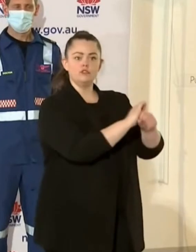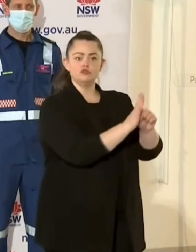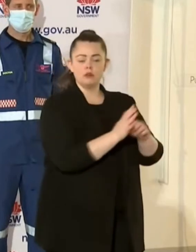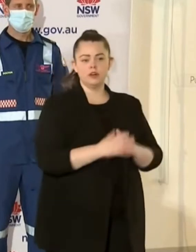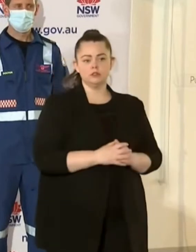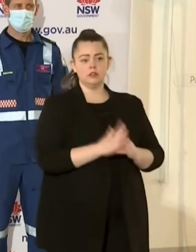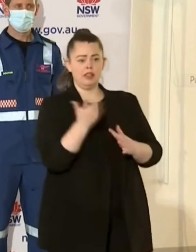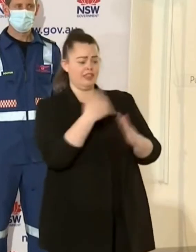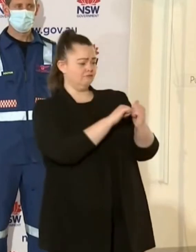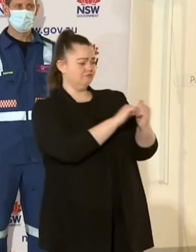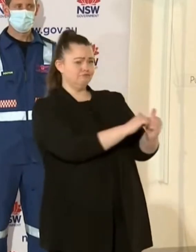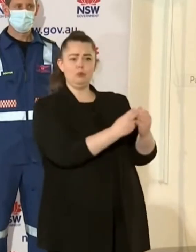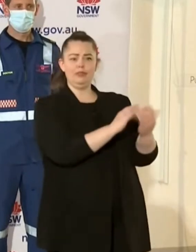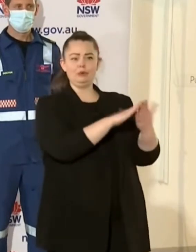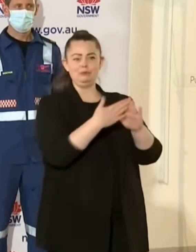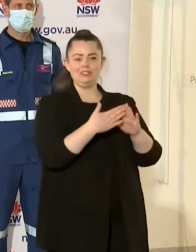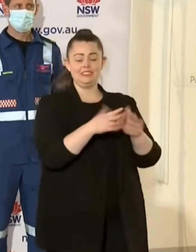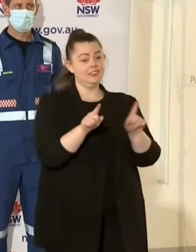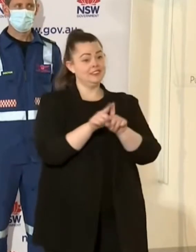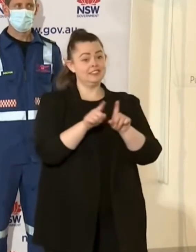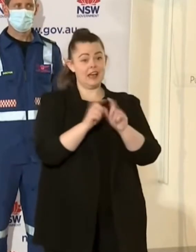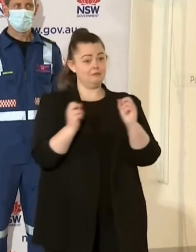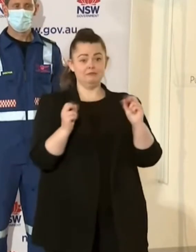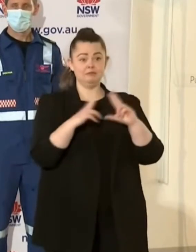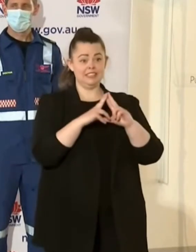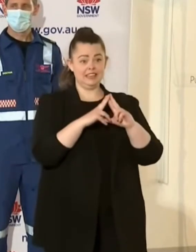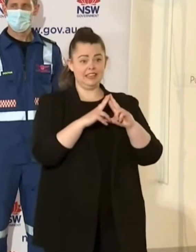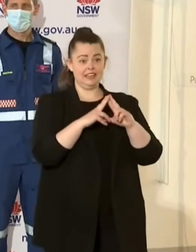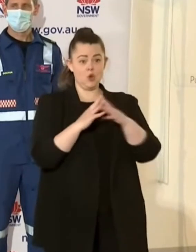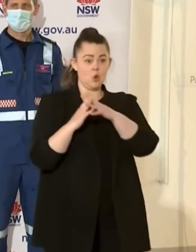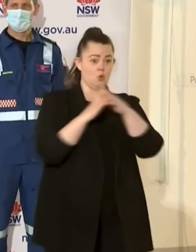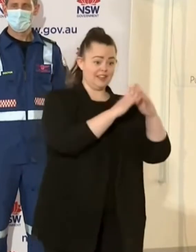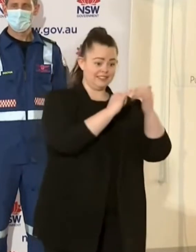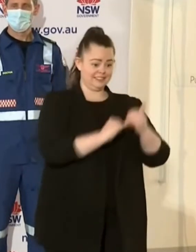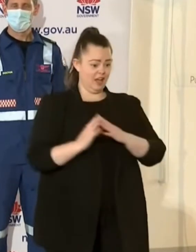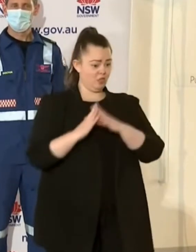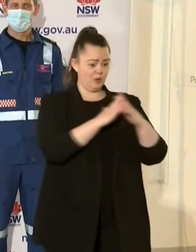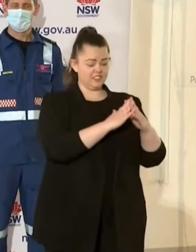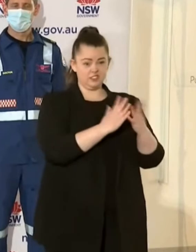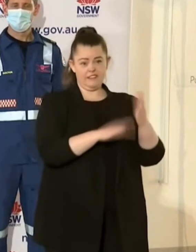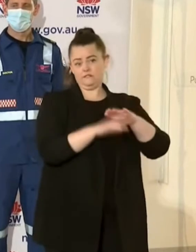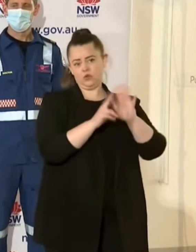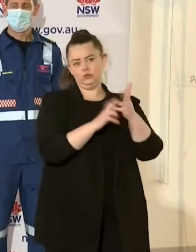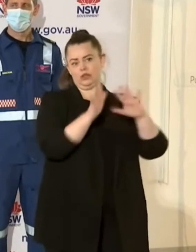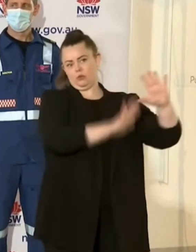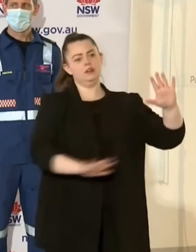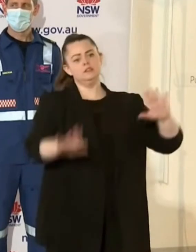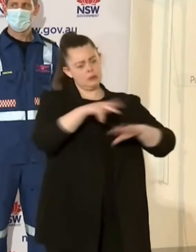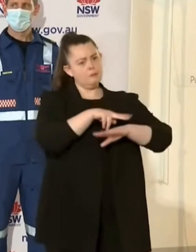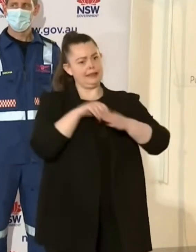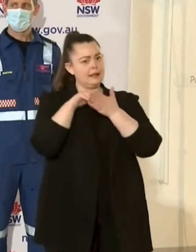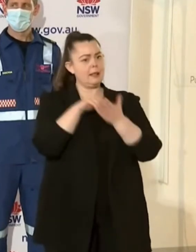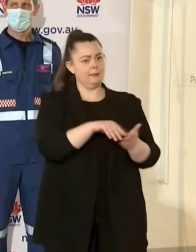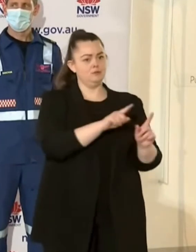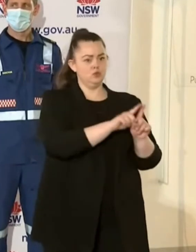that has been equally applicable in southwest and western Sydney and across Sydney more broadly, across our state generally. But they are also there to